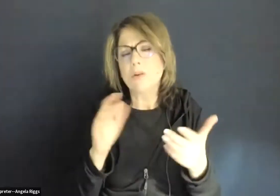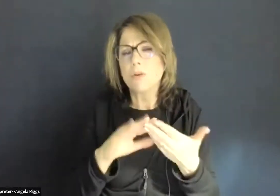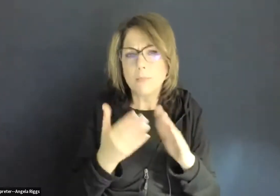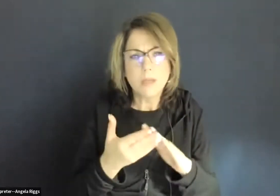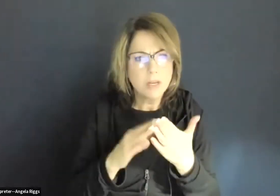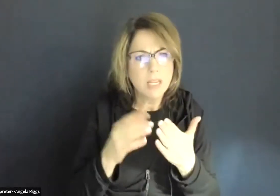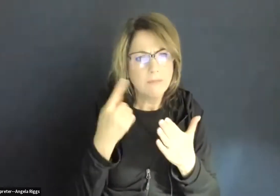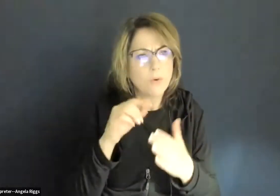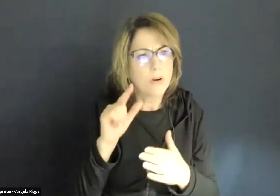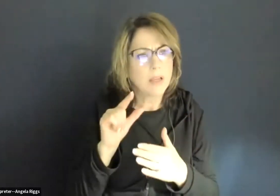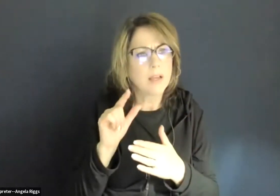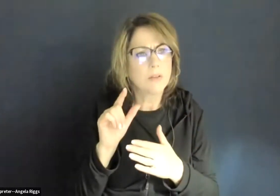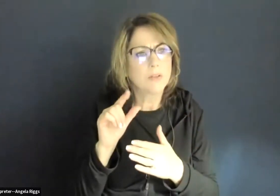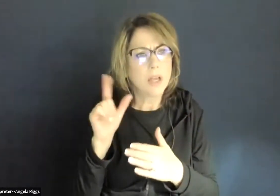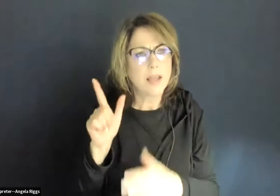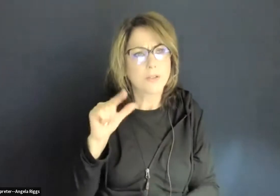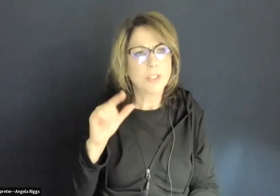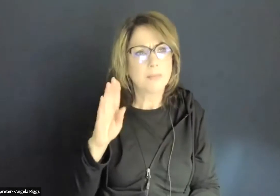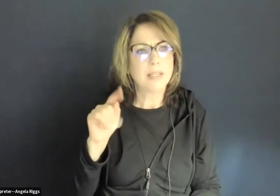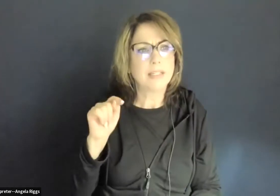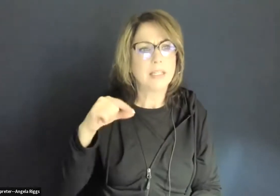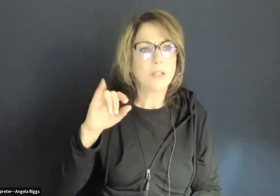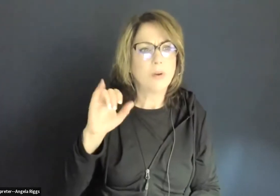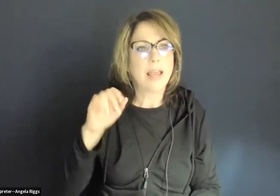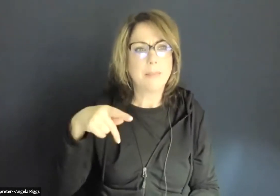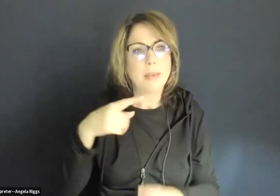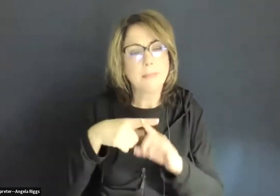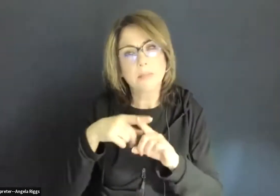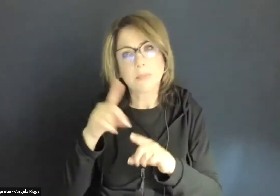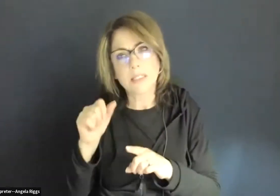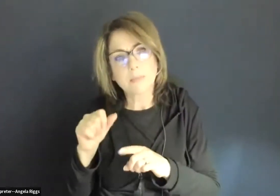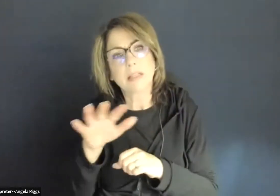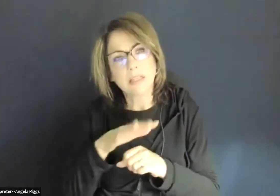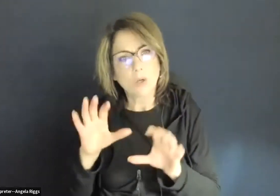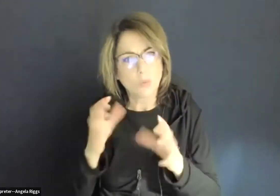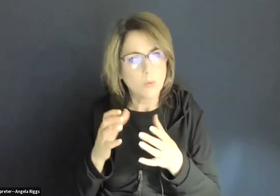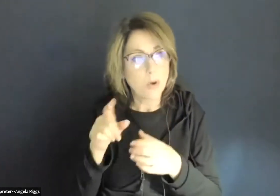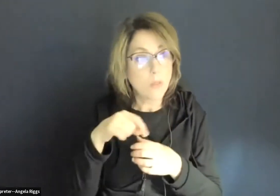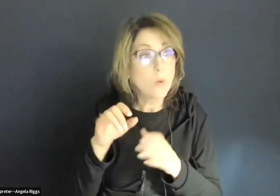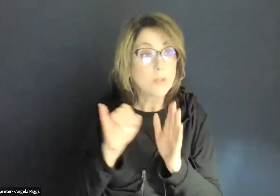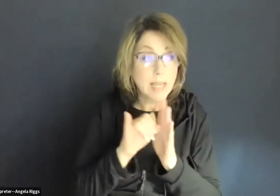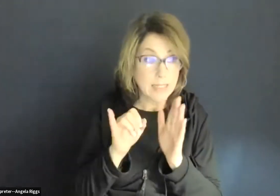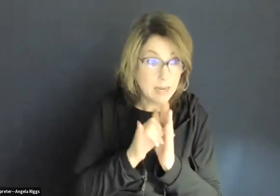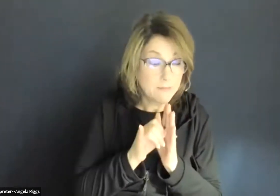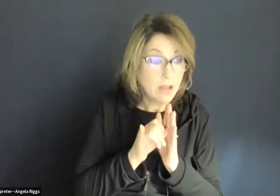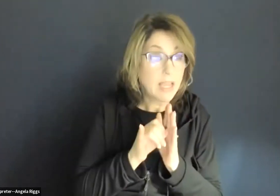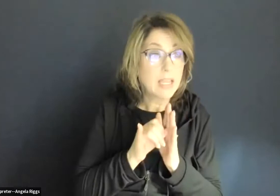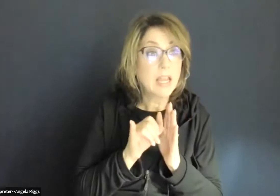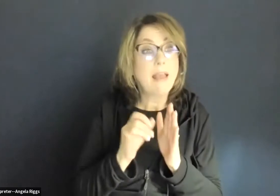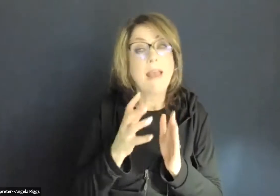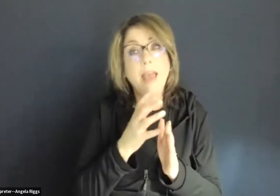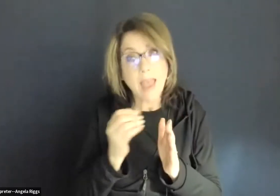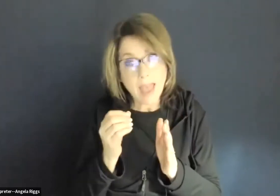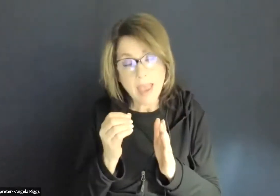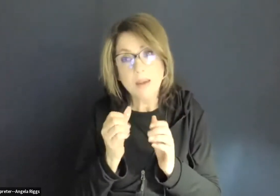LGBTQIAP++ disability demographic. Those identifying as LGBTQIAP and or